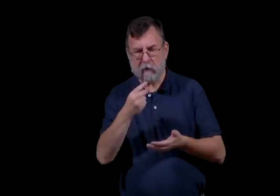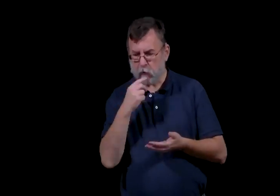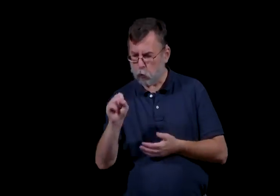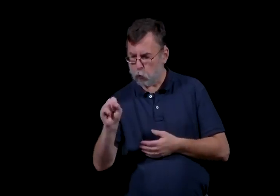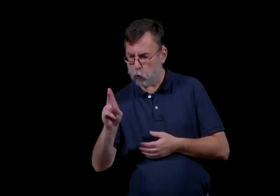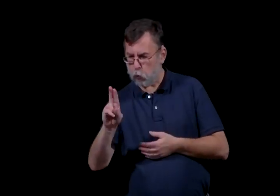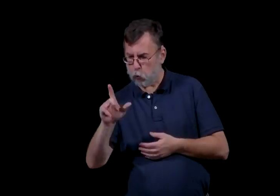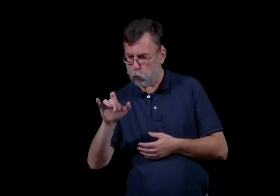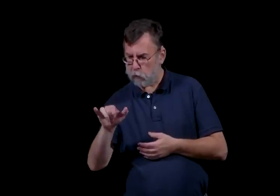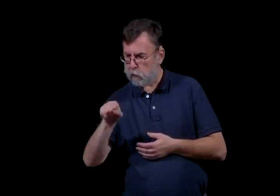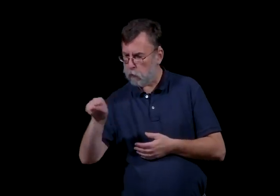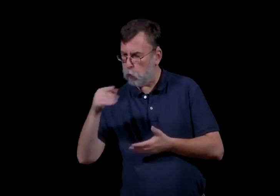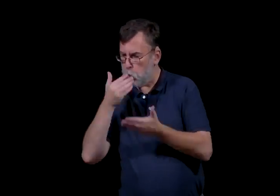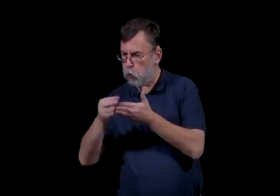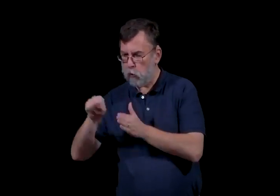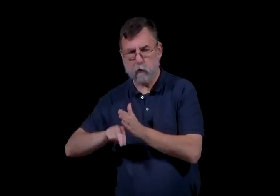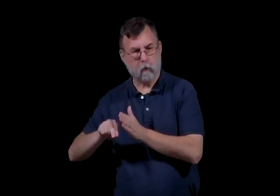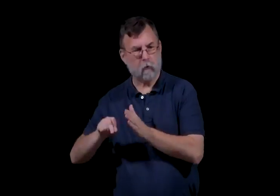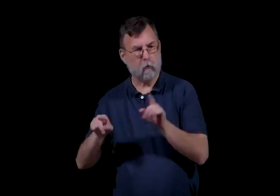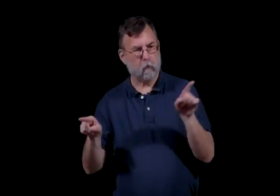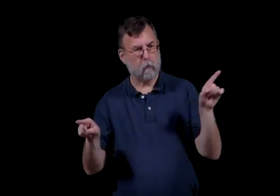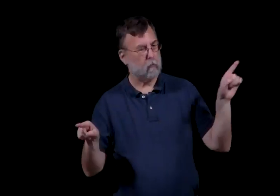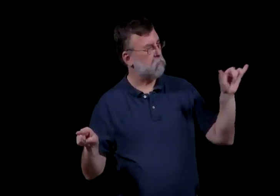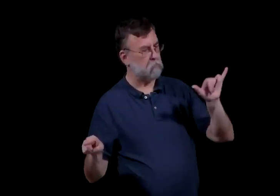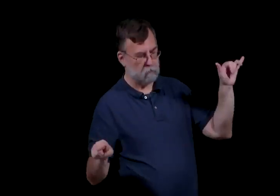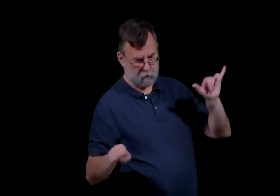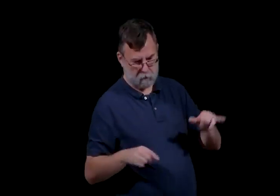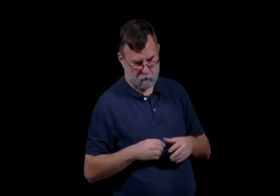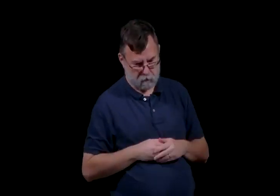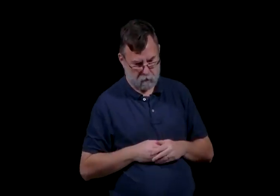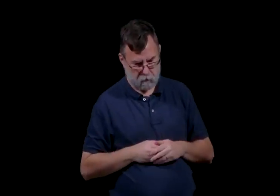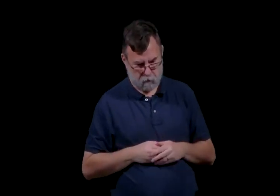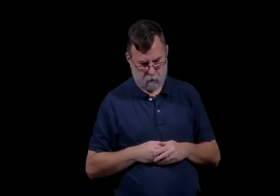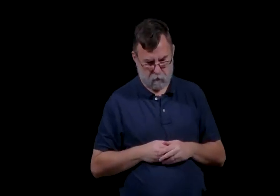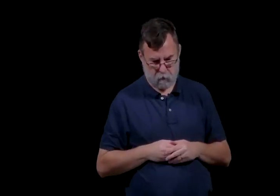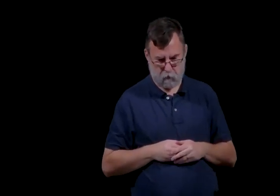translation. Surely, the word surely, or goodness, surely goodness.